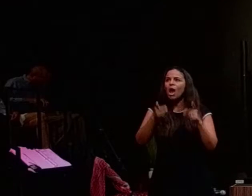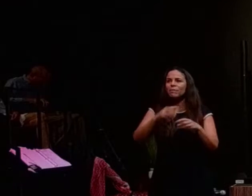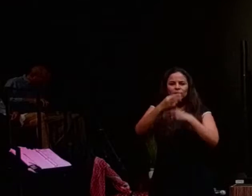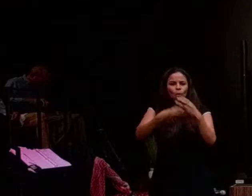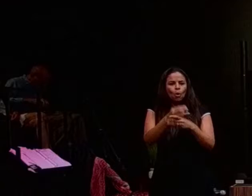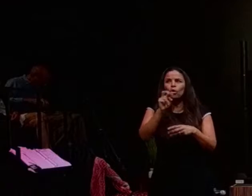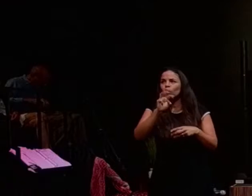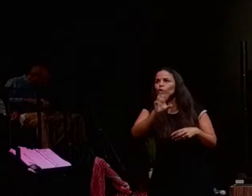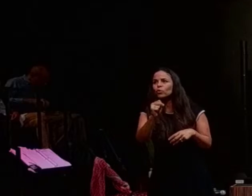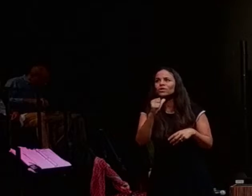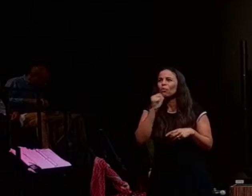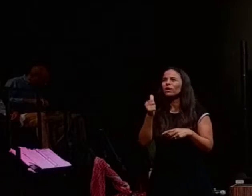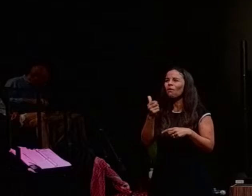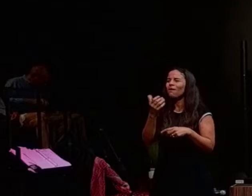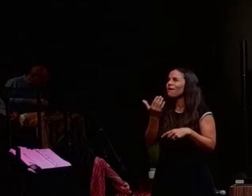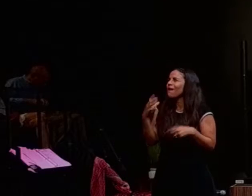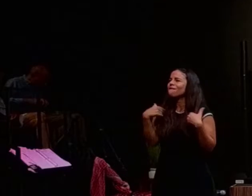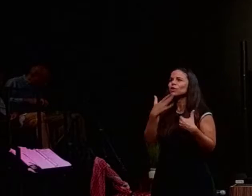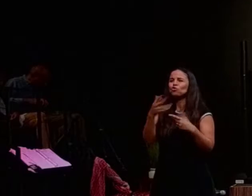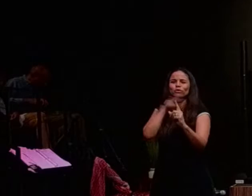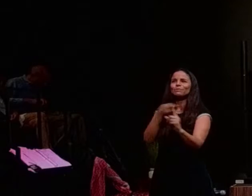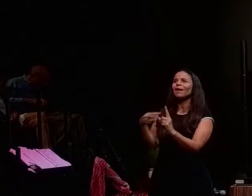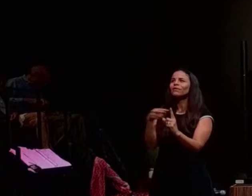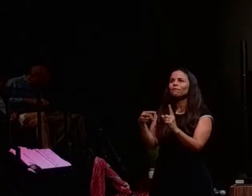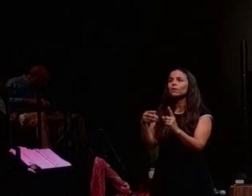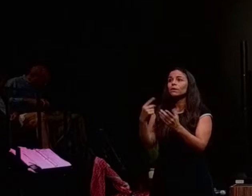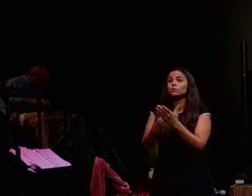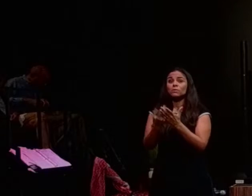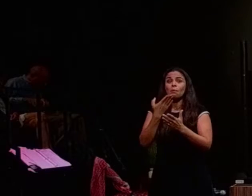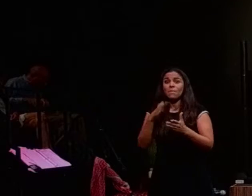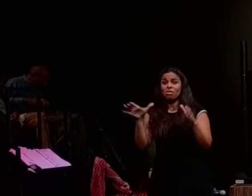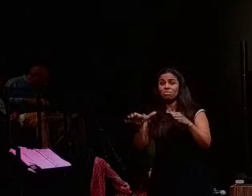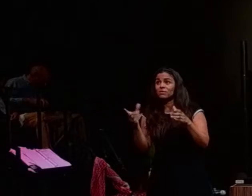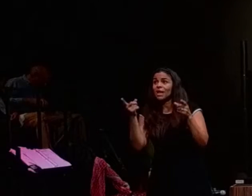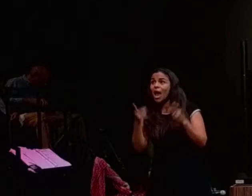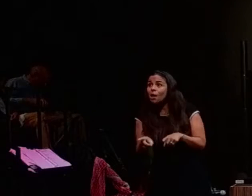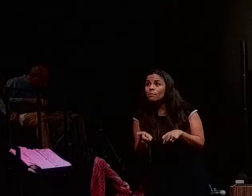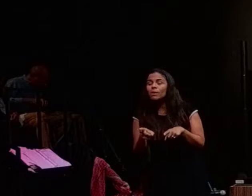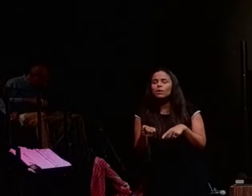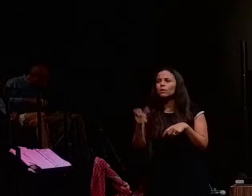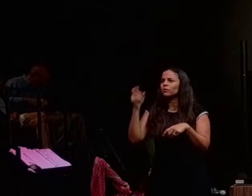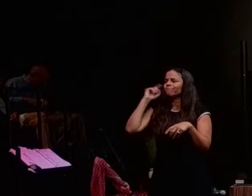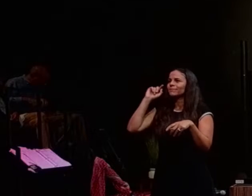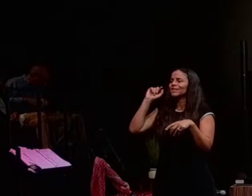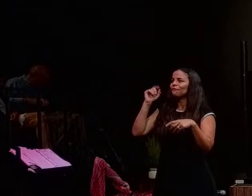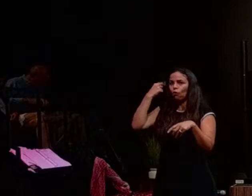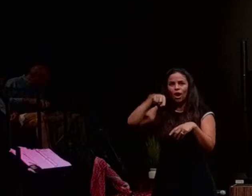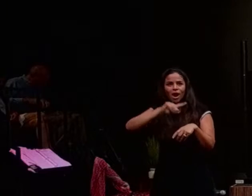world, and we don't put it in perspective. You know, sometimes bad things happen for us to realize that our sin has separated us from